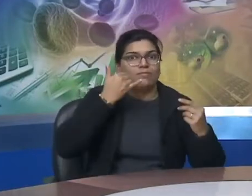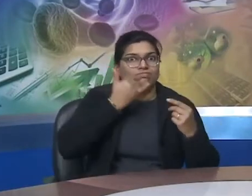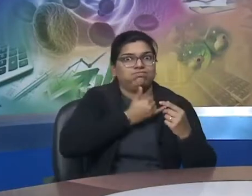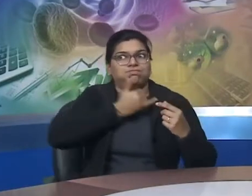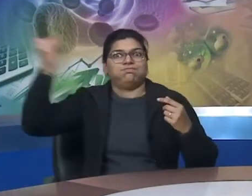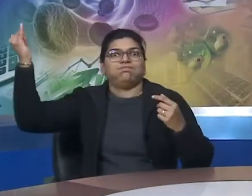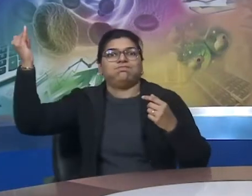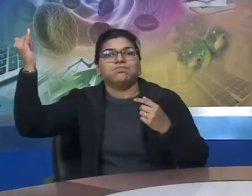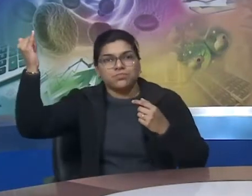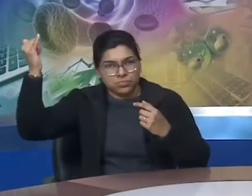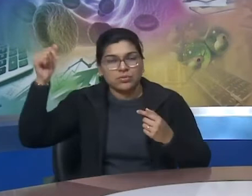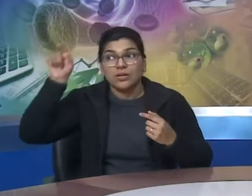Do not enter.